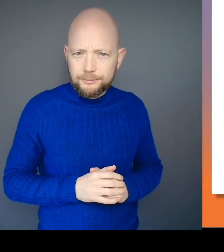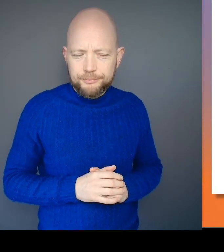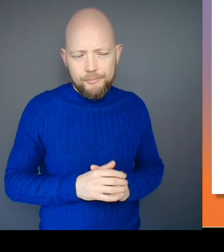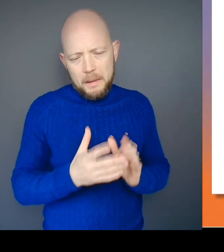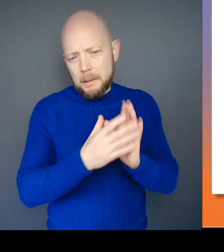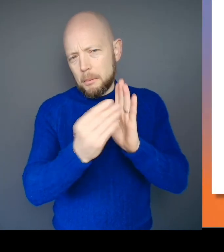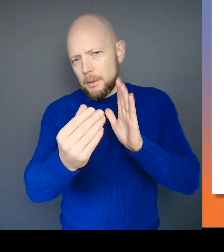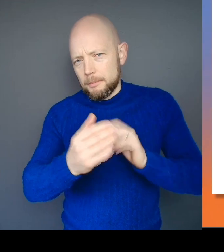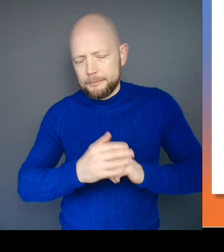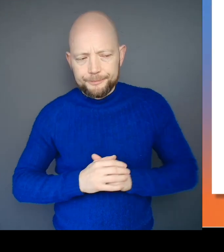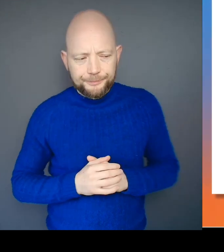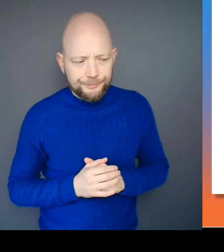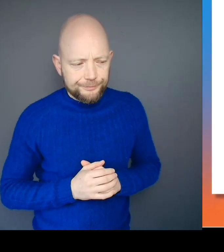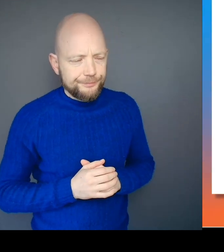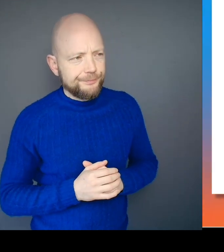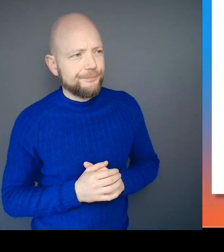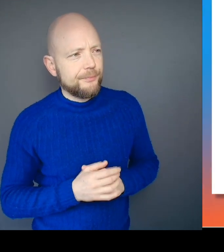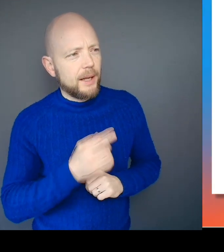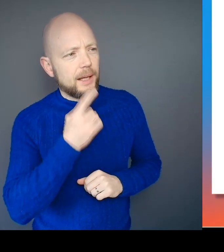me about